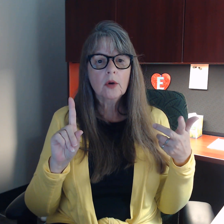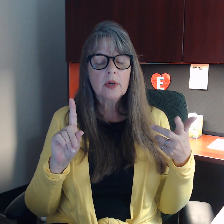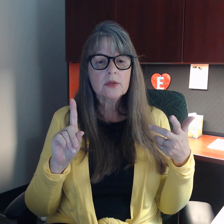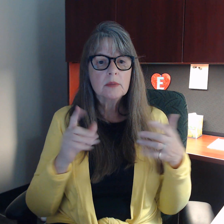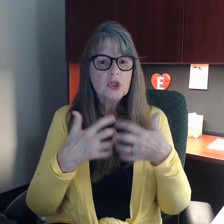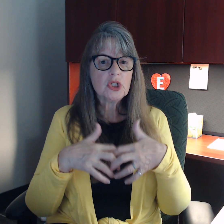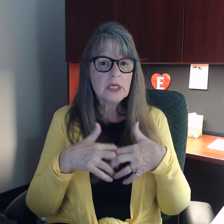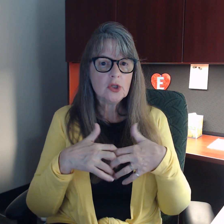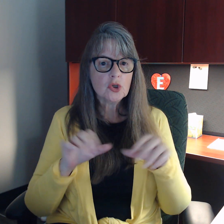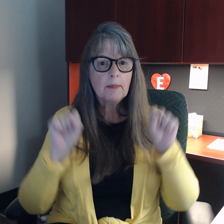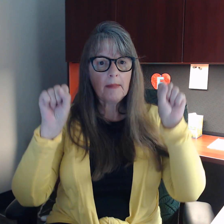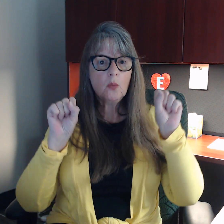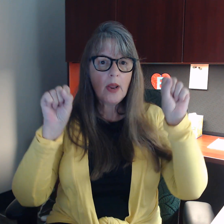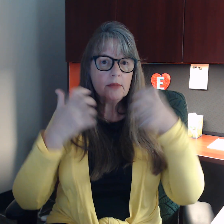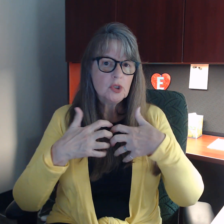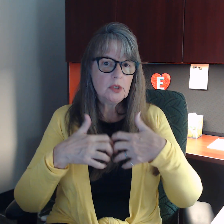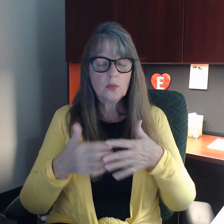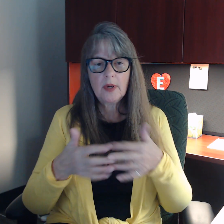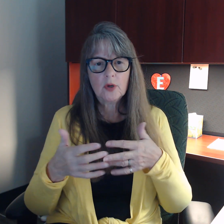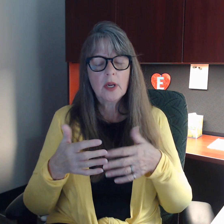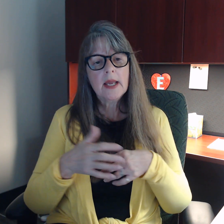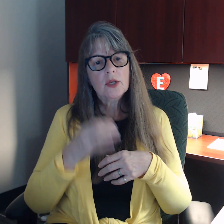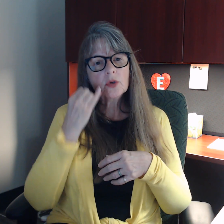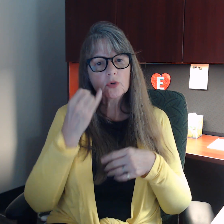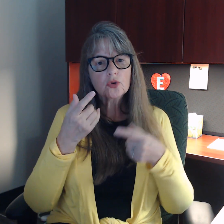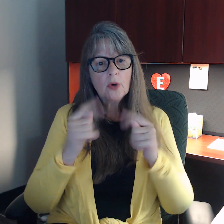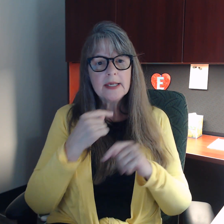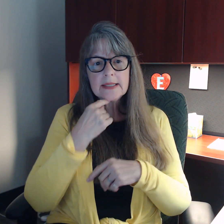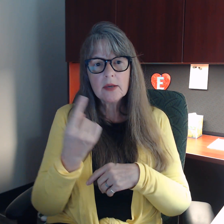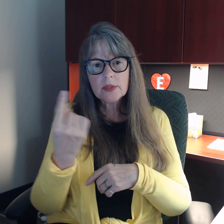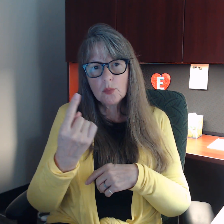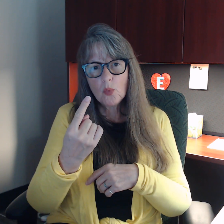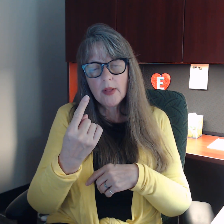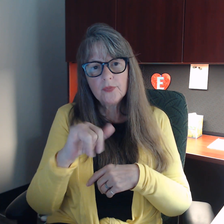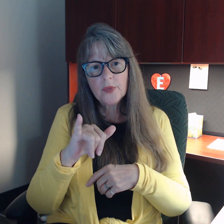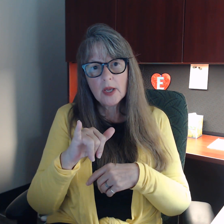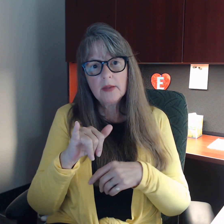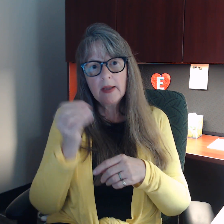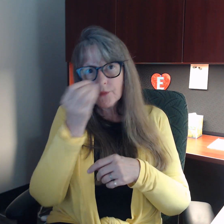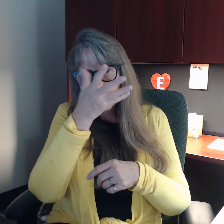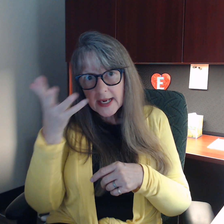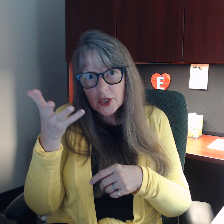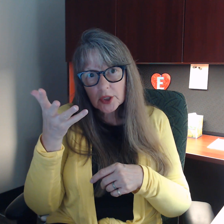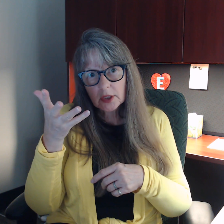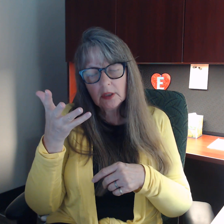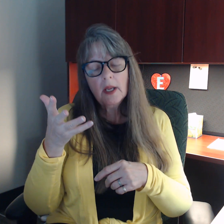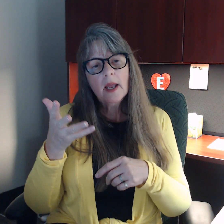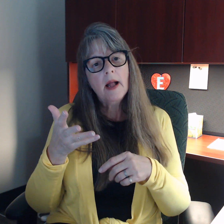is the machines, like maybe the weight machines or whatever. And so if you're trying to tell someone the information,